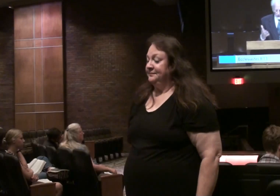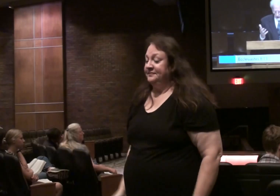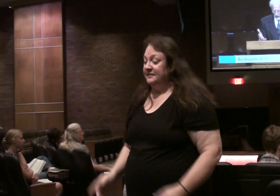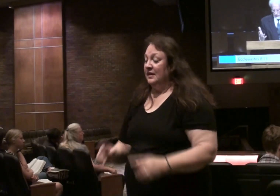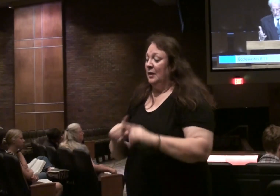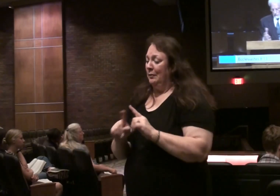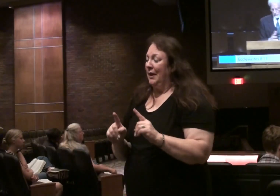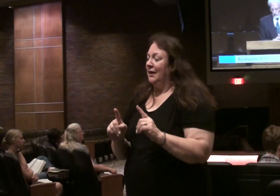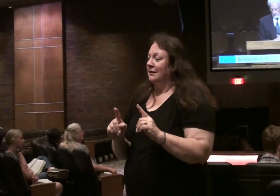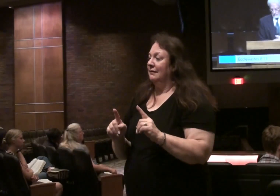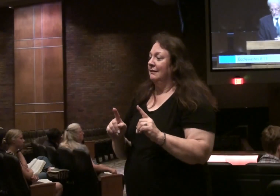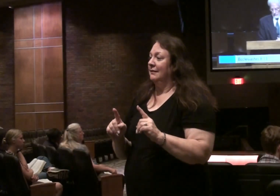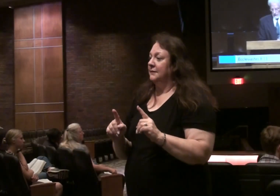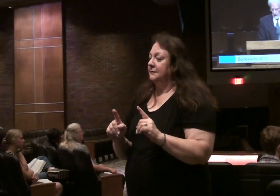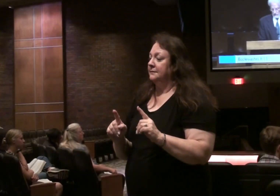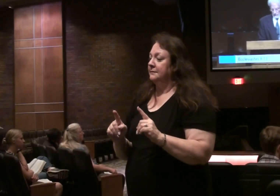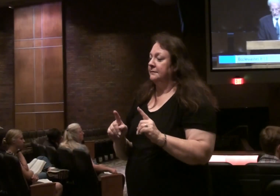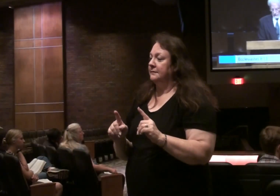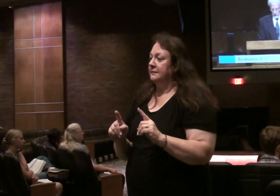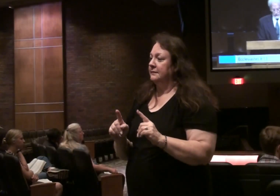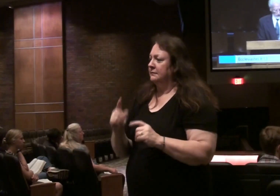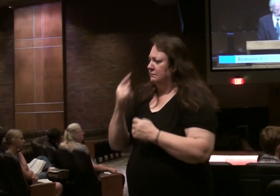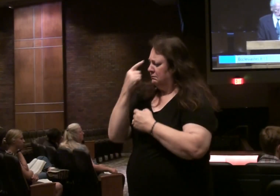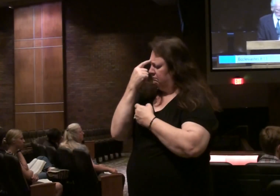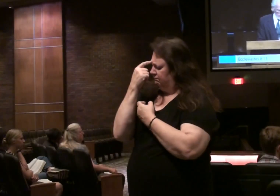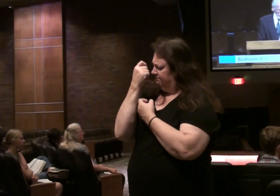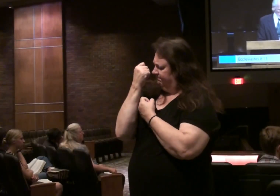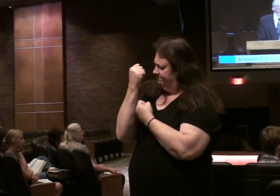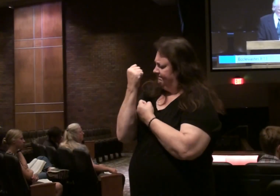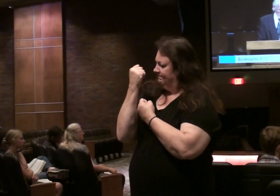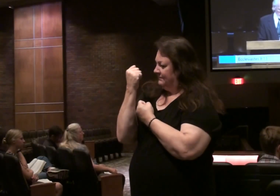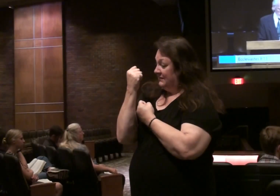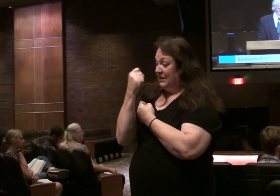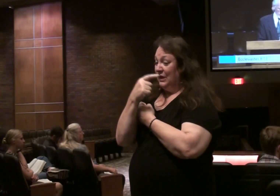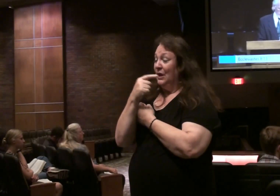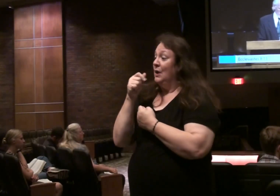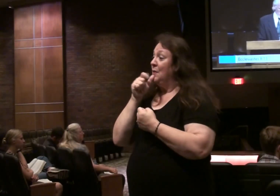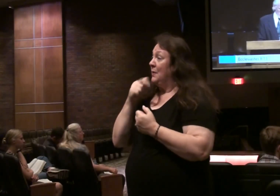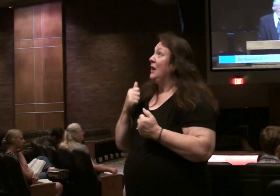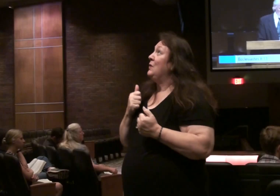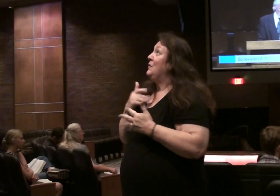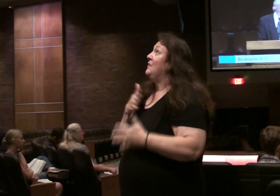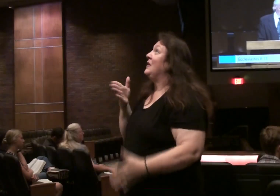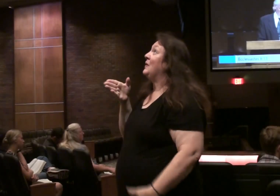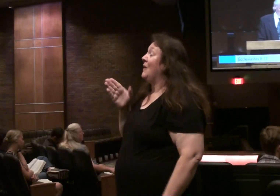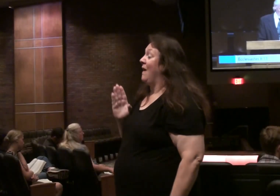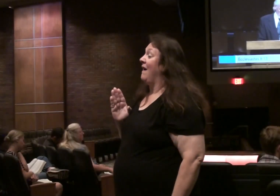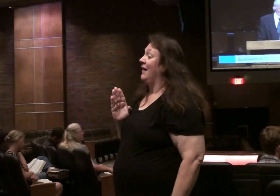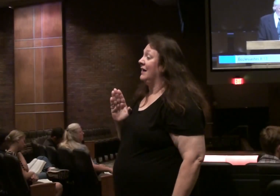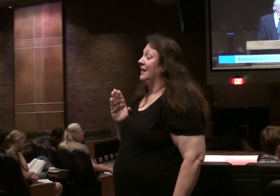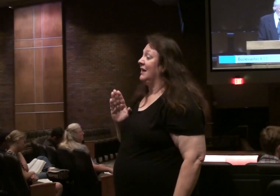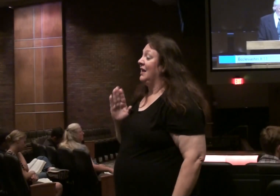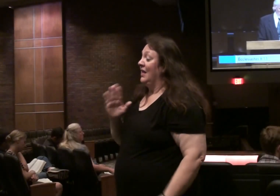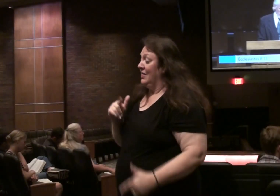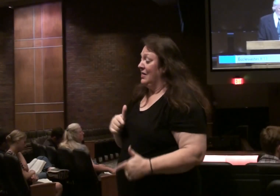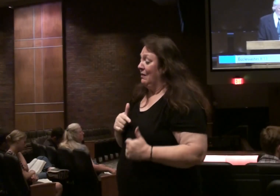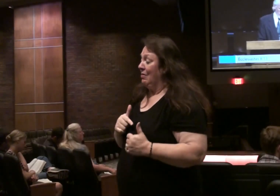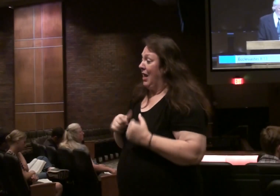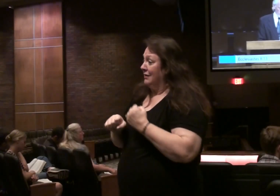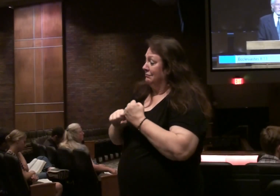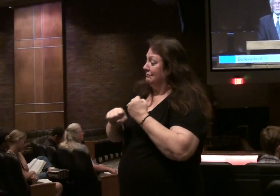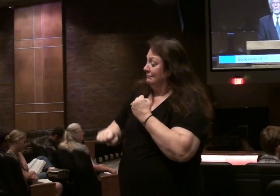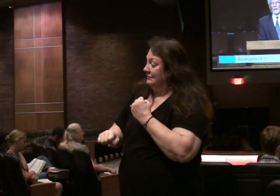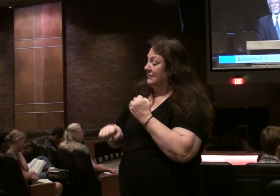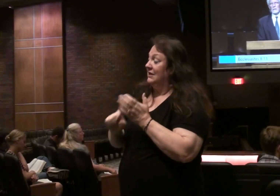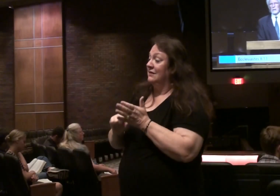But there is the confidence that those who fear God, and you'll note he talked about they lengthen their life